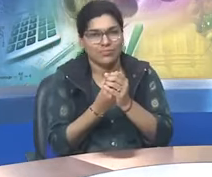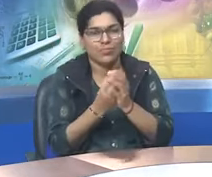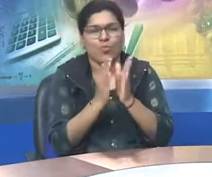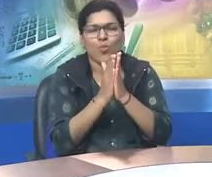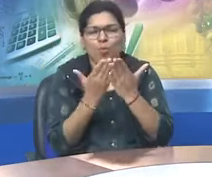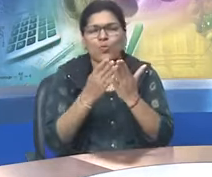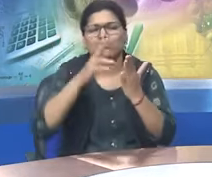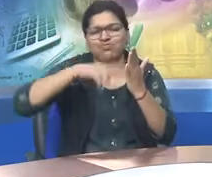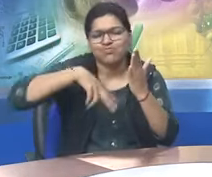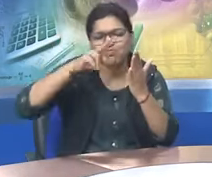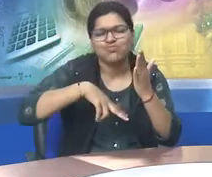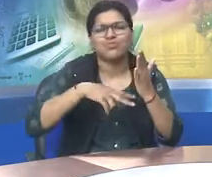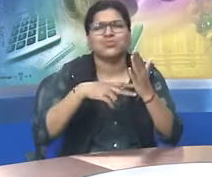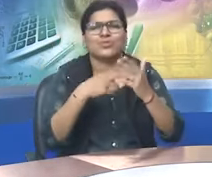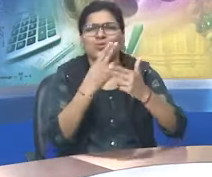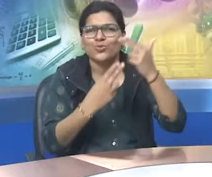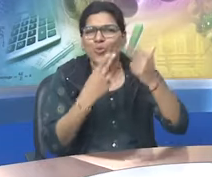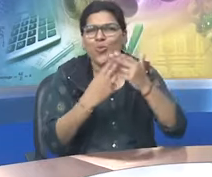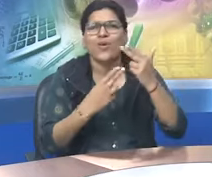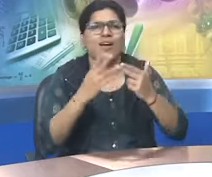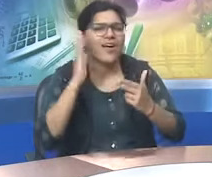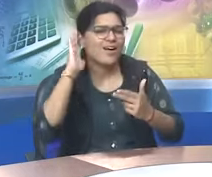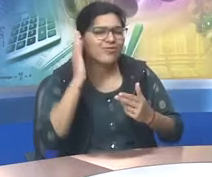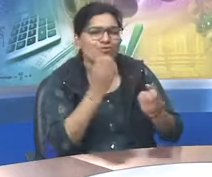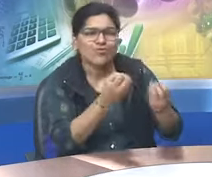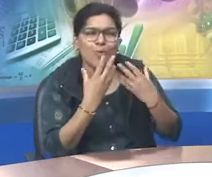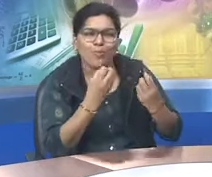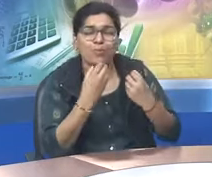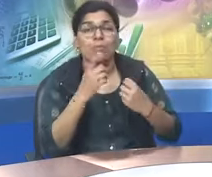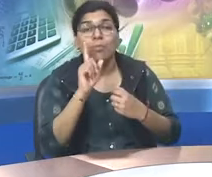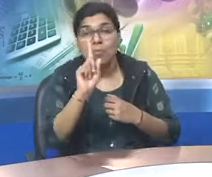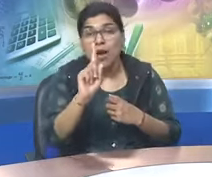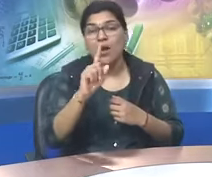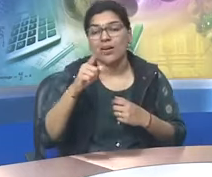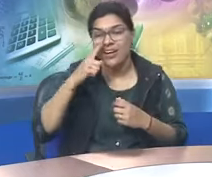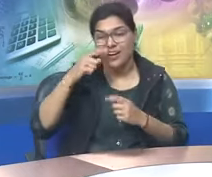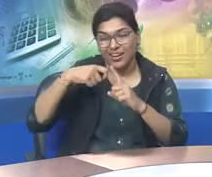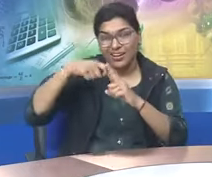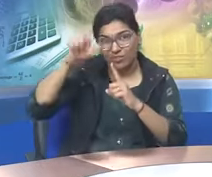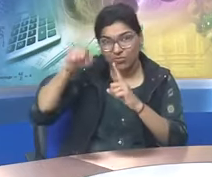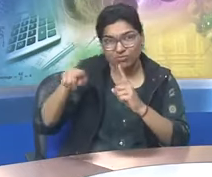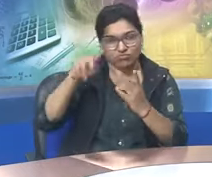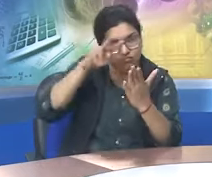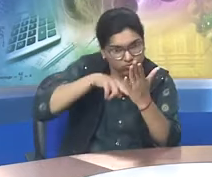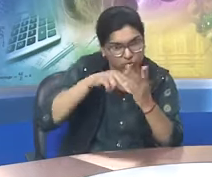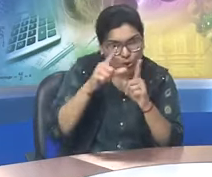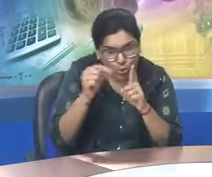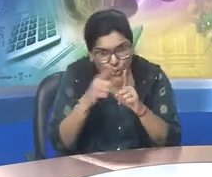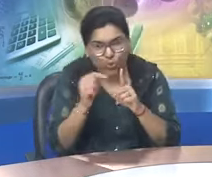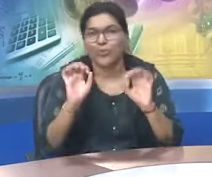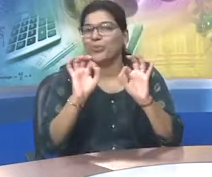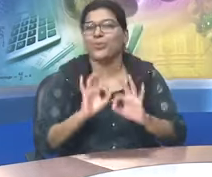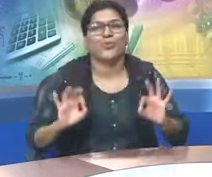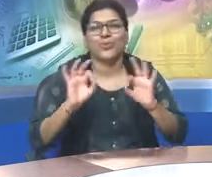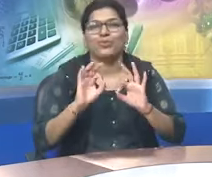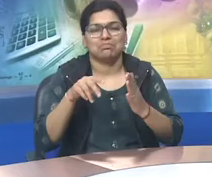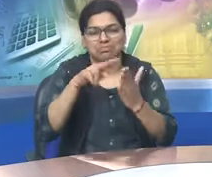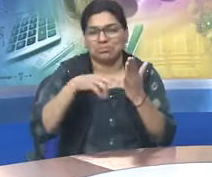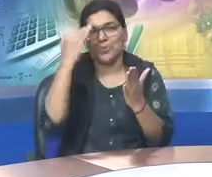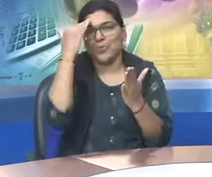time, when she was too young. So Kamala Das was very young girl at that time, and she used to spend